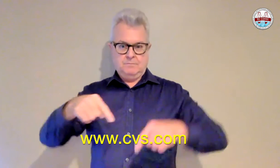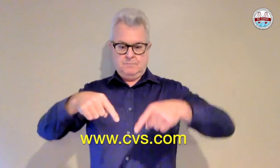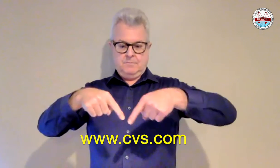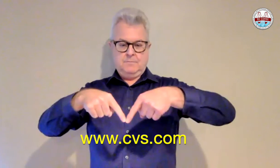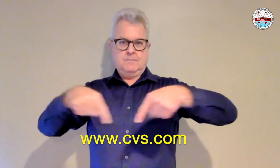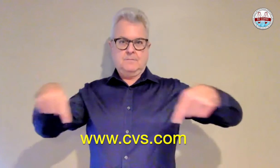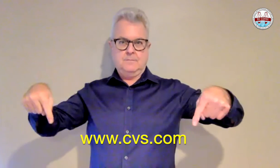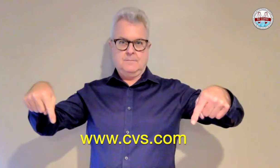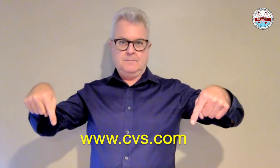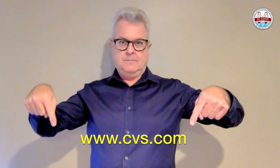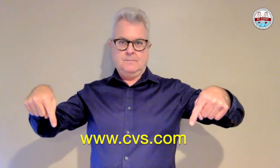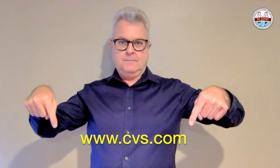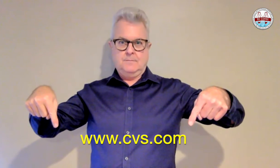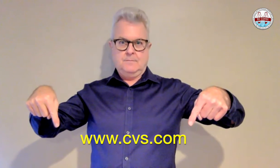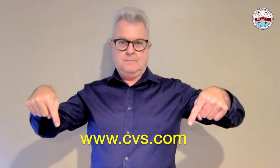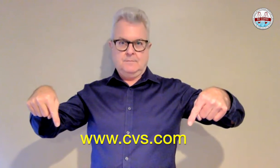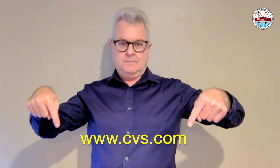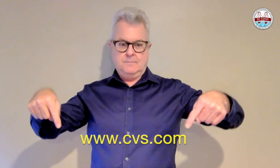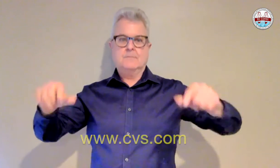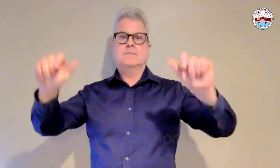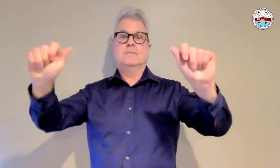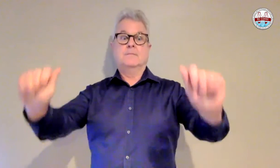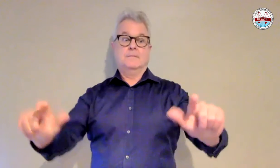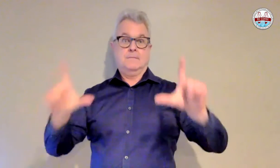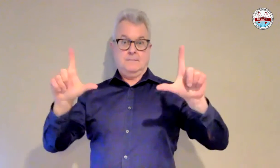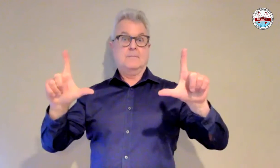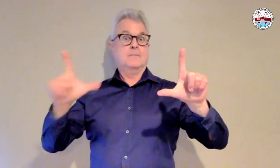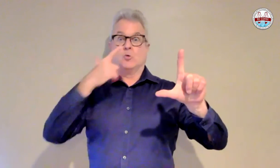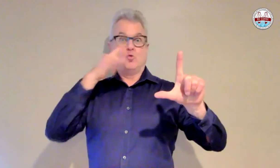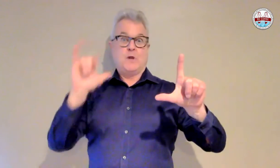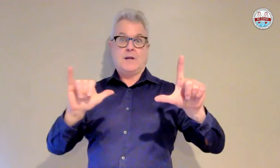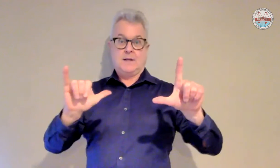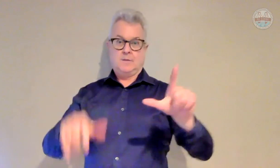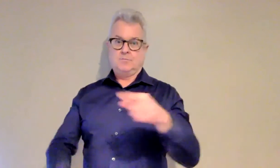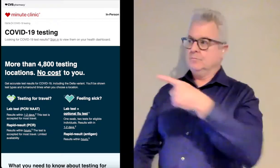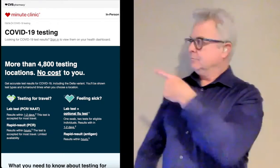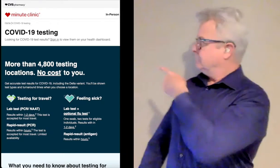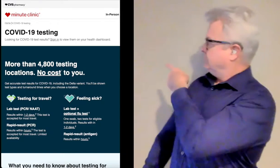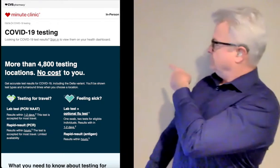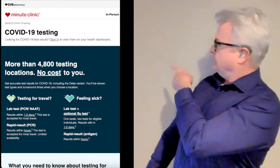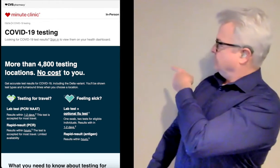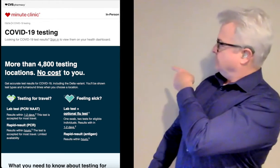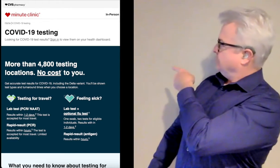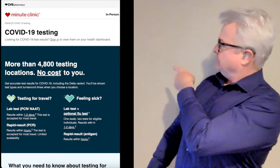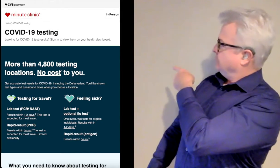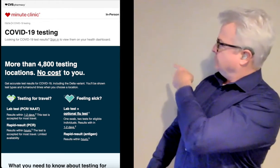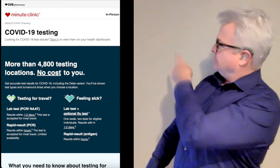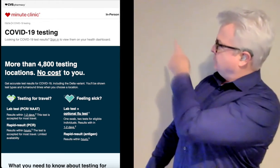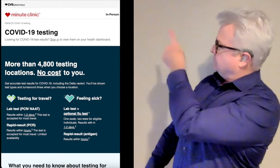www.cvs.com. That is the website for CVS. Once that populates, it'll look like what's behind me